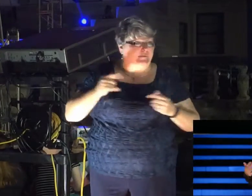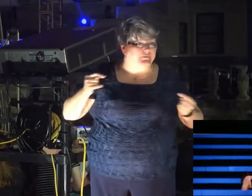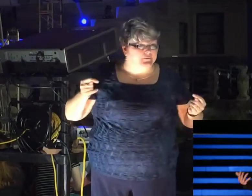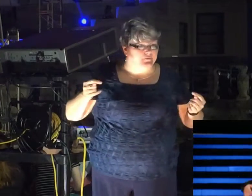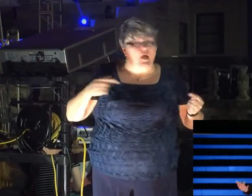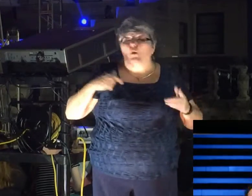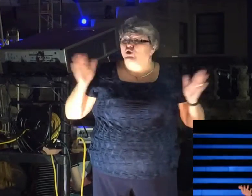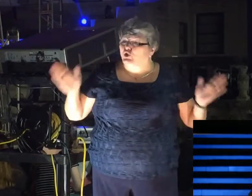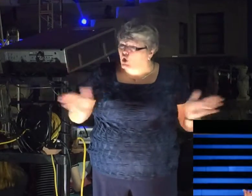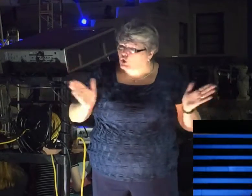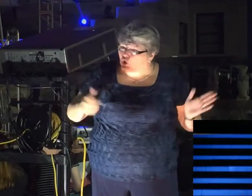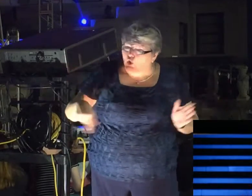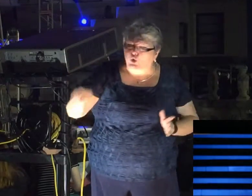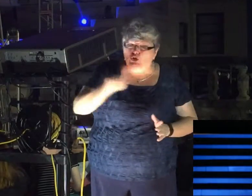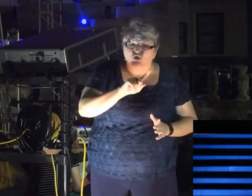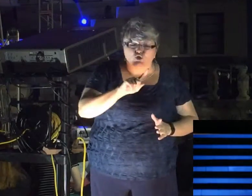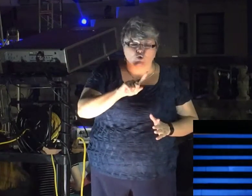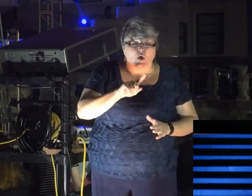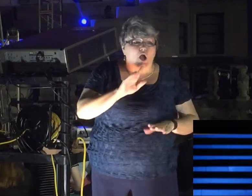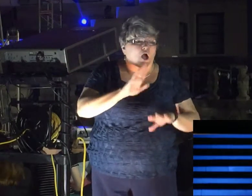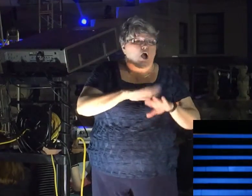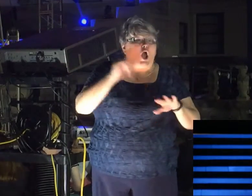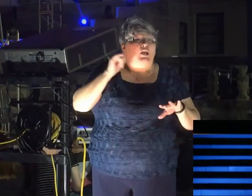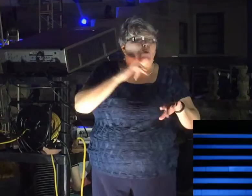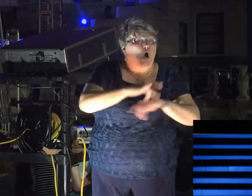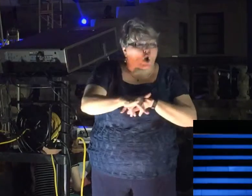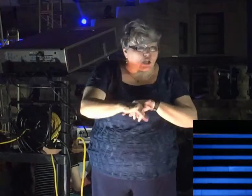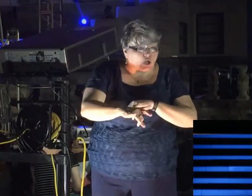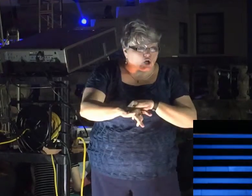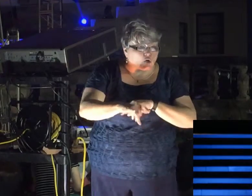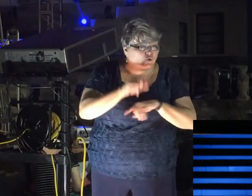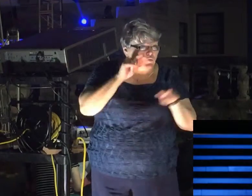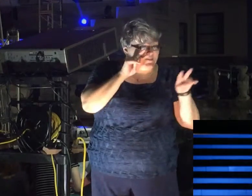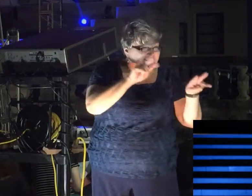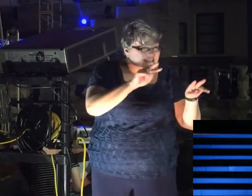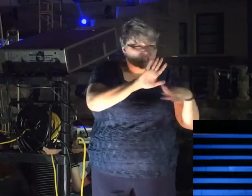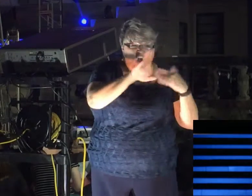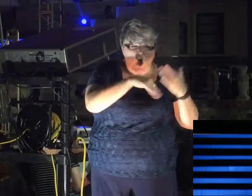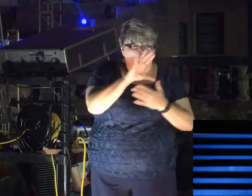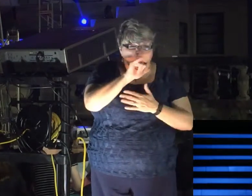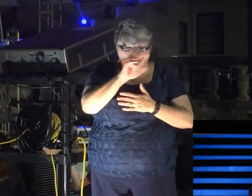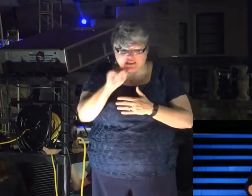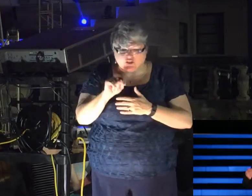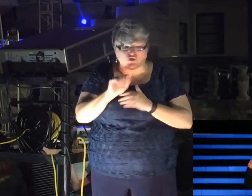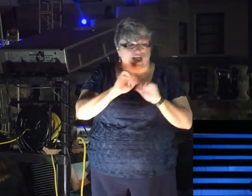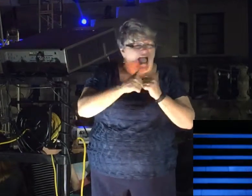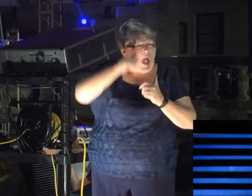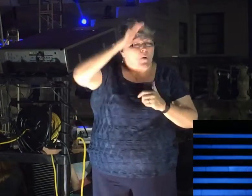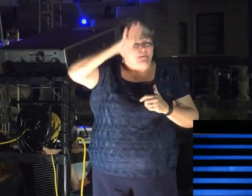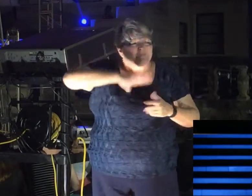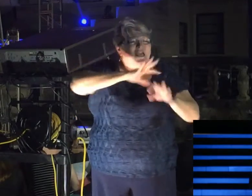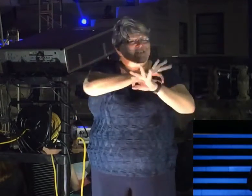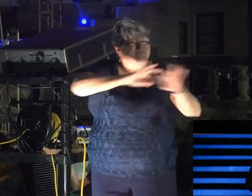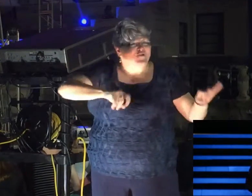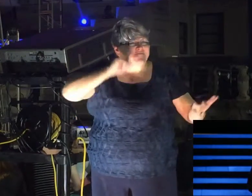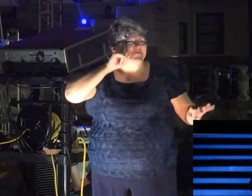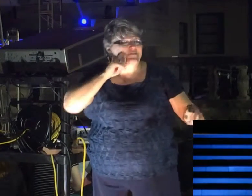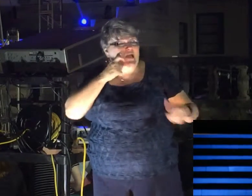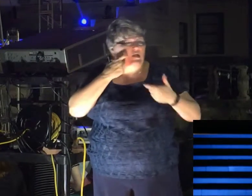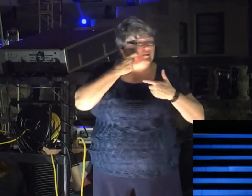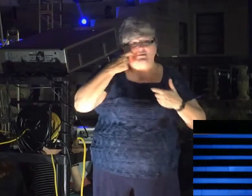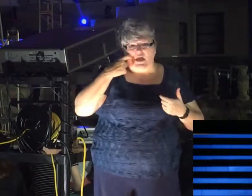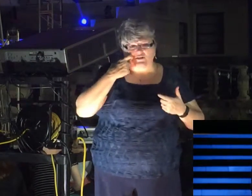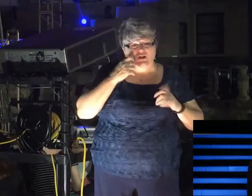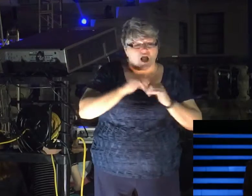right? I want to encourage you, call them earlier. You see this in all the literature about how are men going to get free